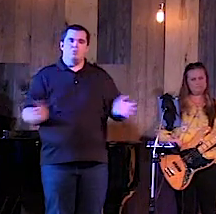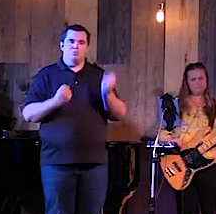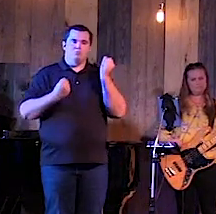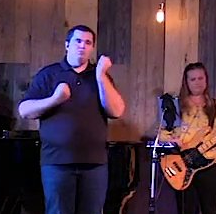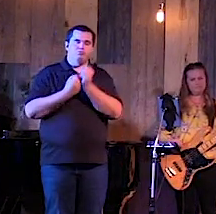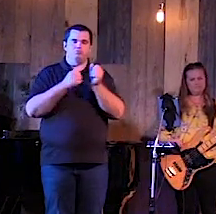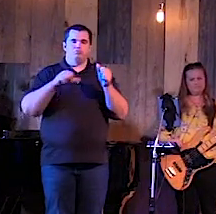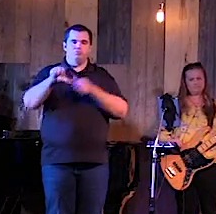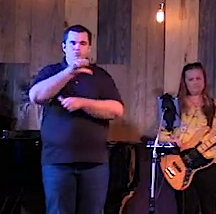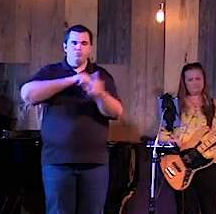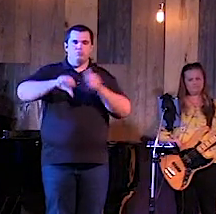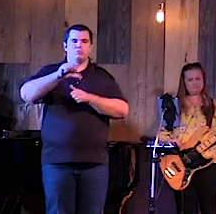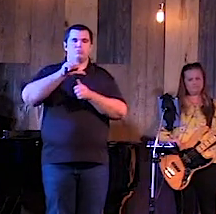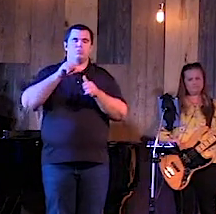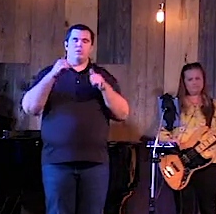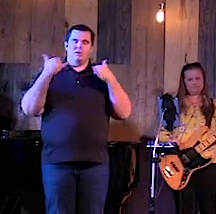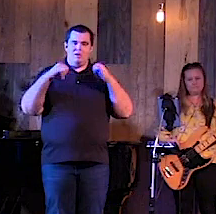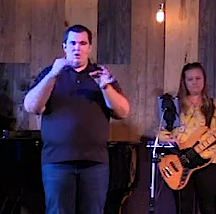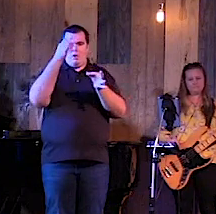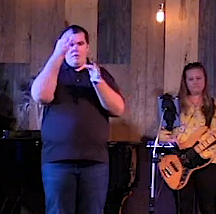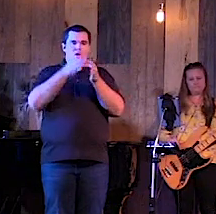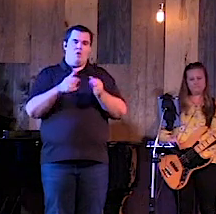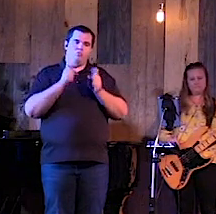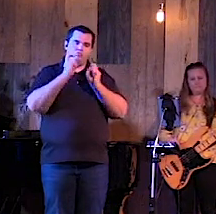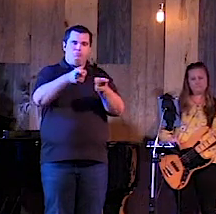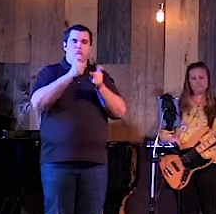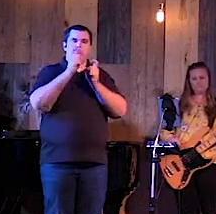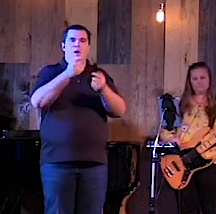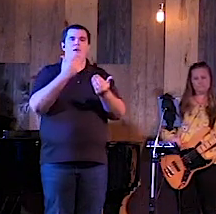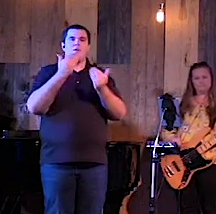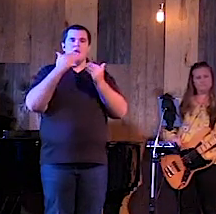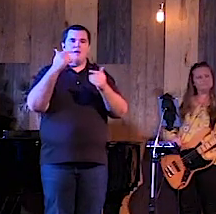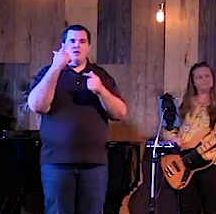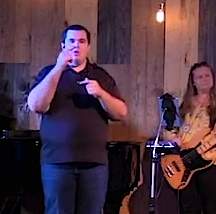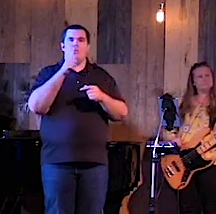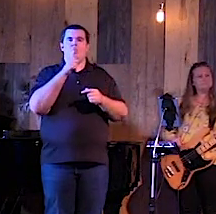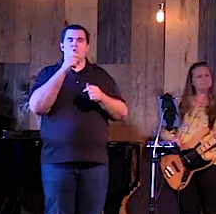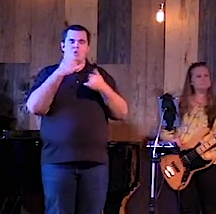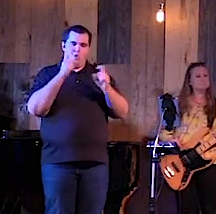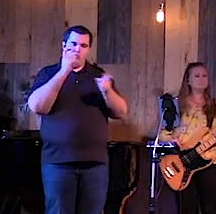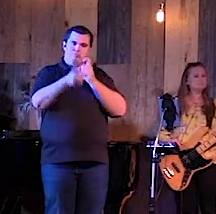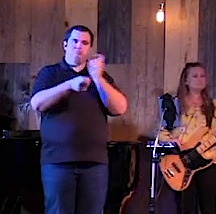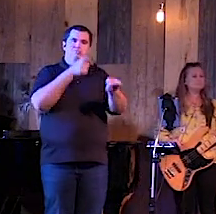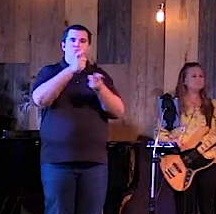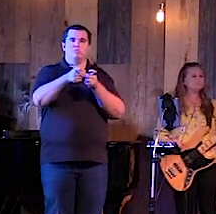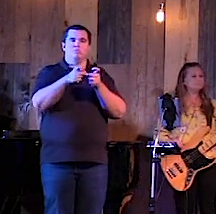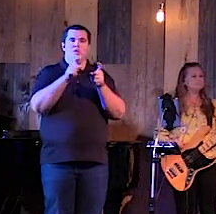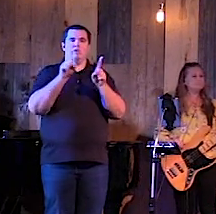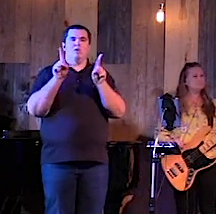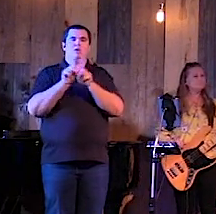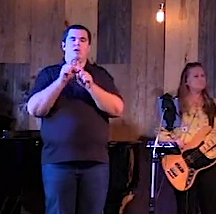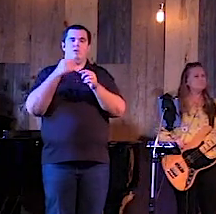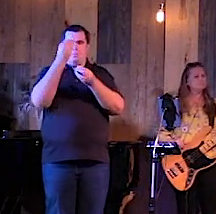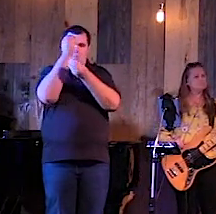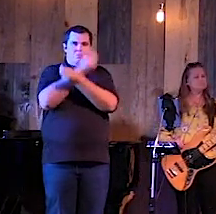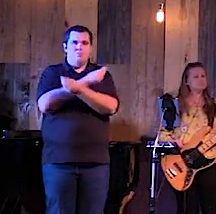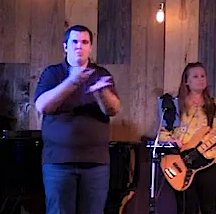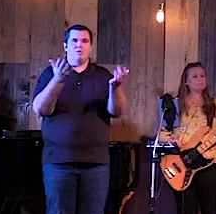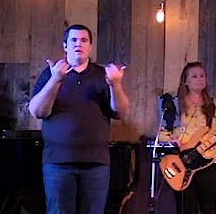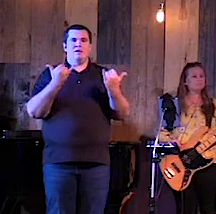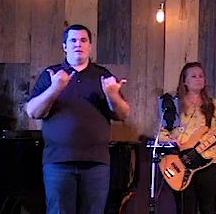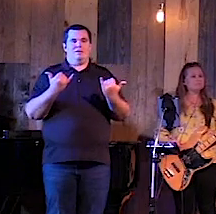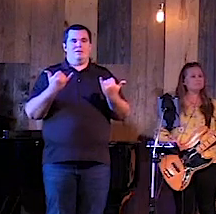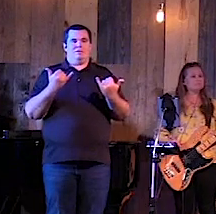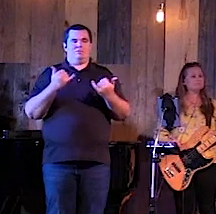time. Continue to faithfully give. Thank you for those of you that have continued to give. And then also just like to remind you, we're in the midst